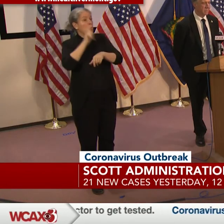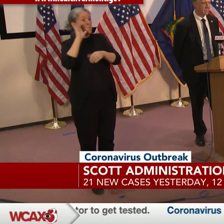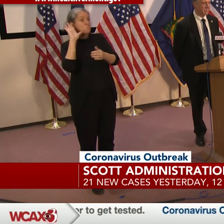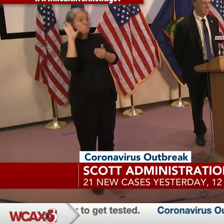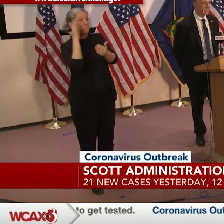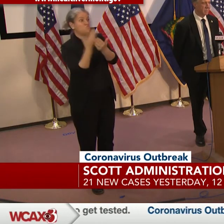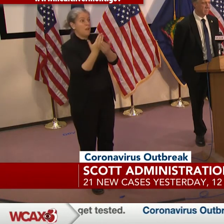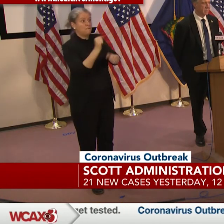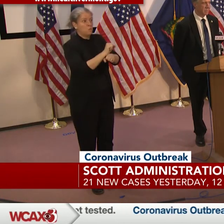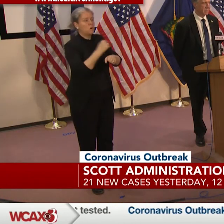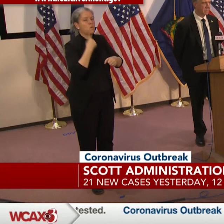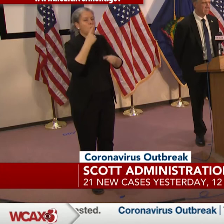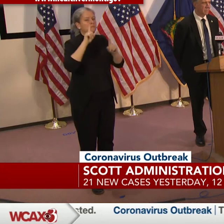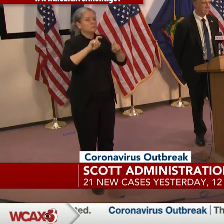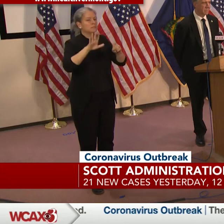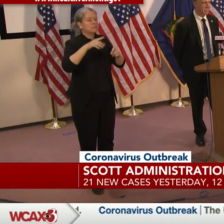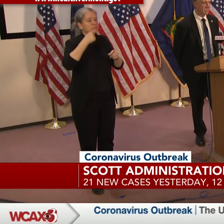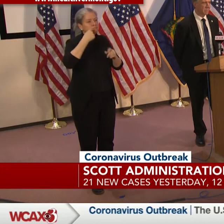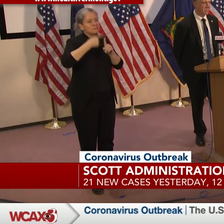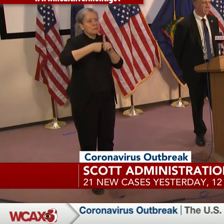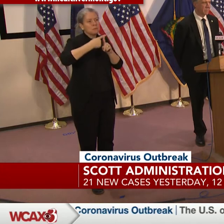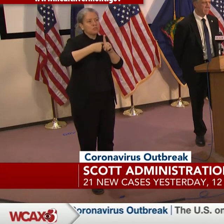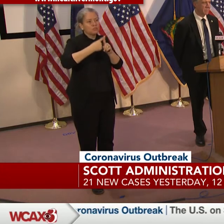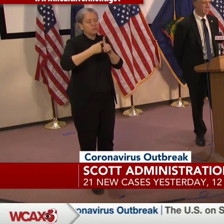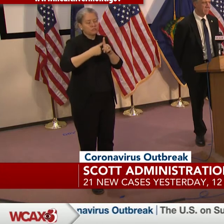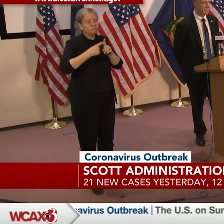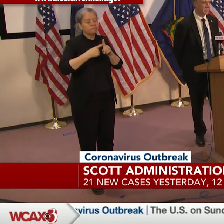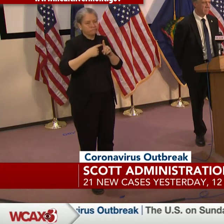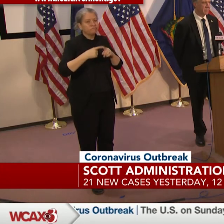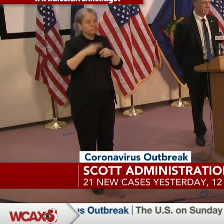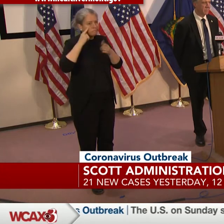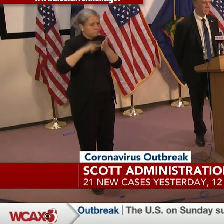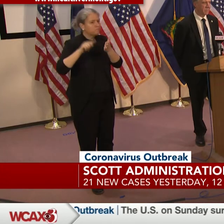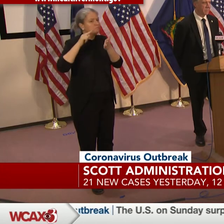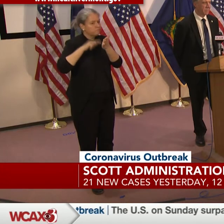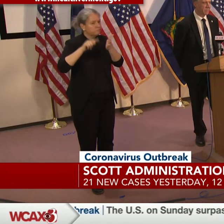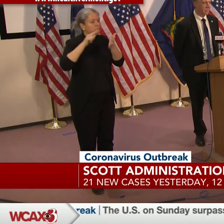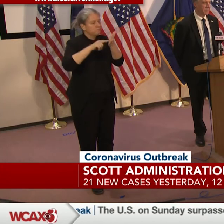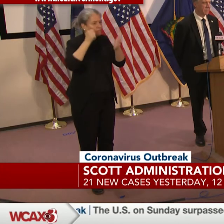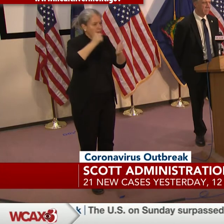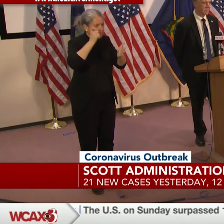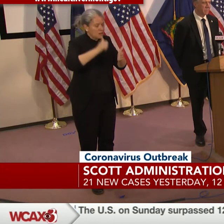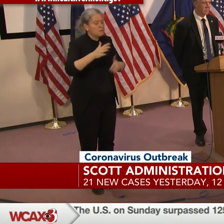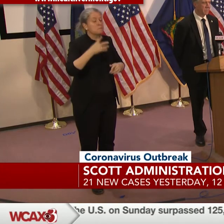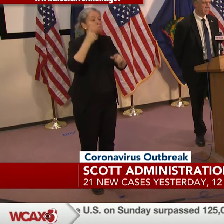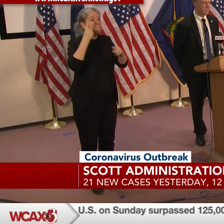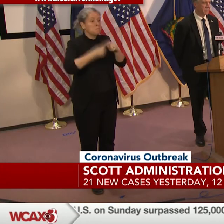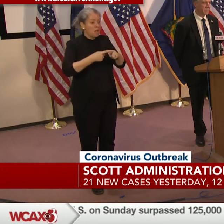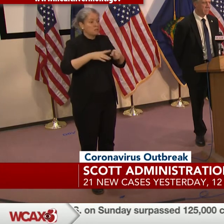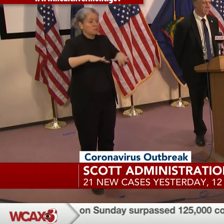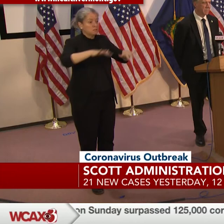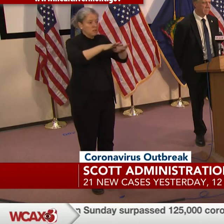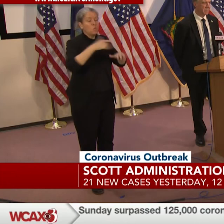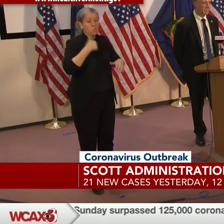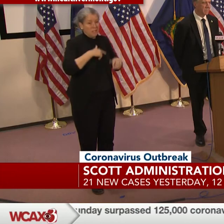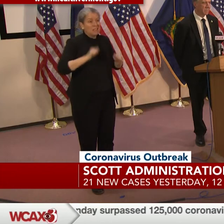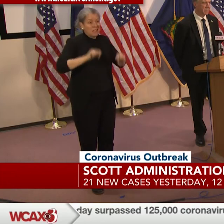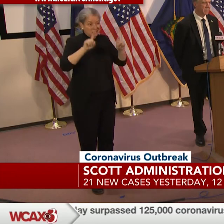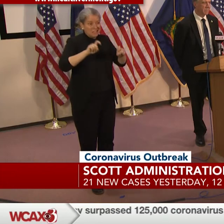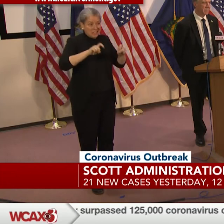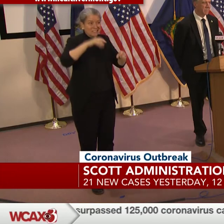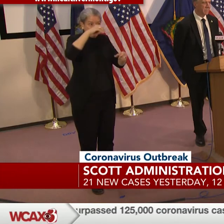checks as we move forward, and we have on-site supplies for testing